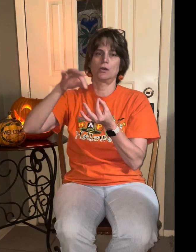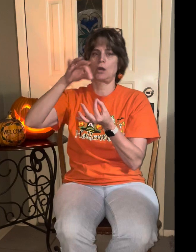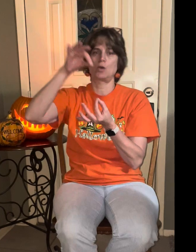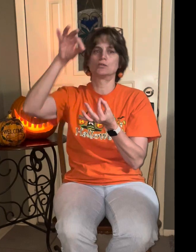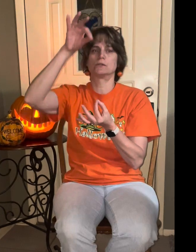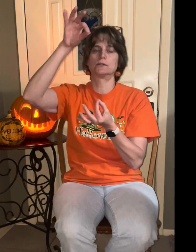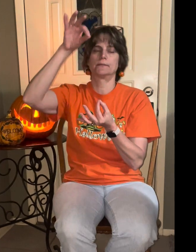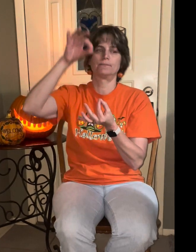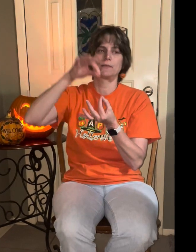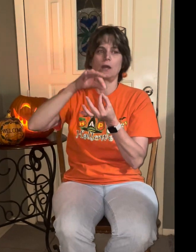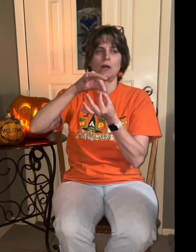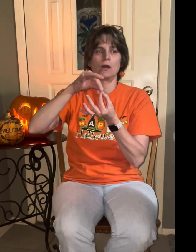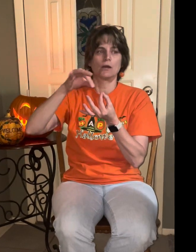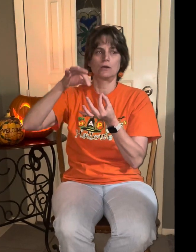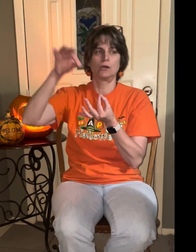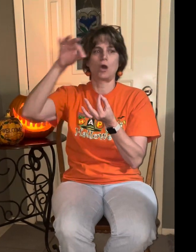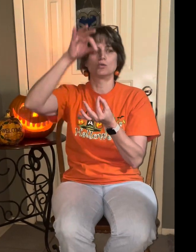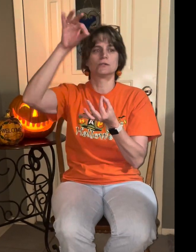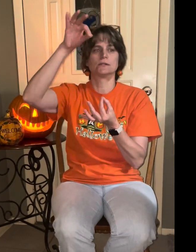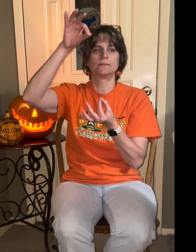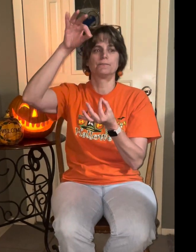ghost, ghost.